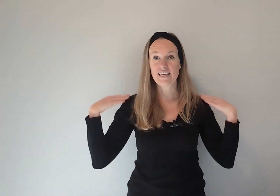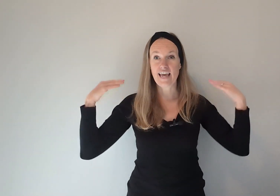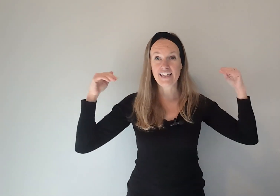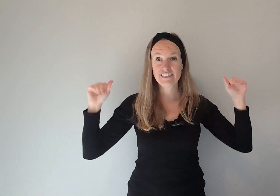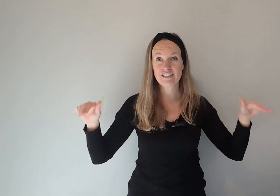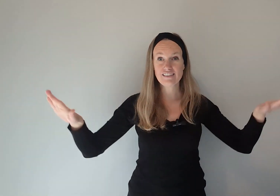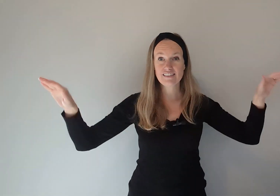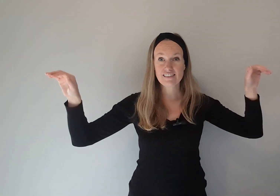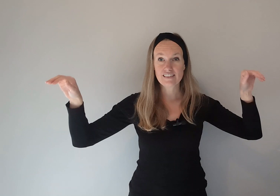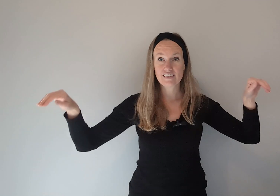the angels